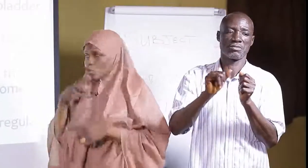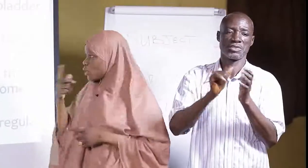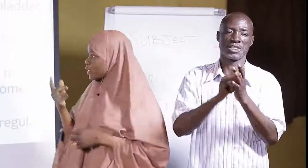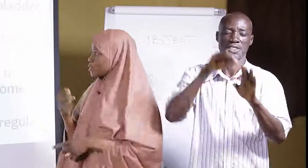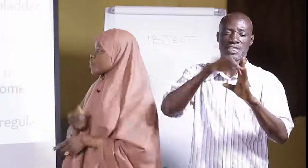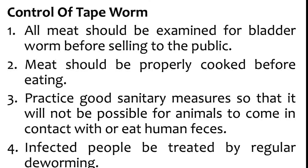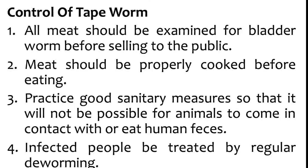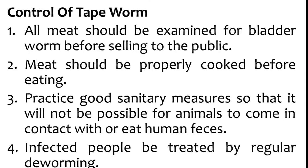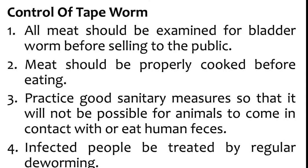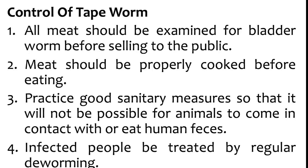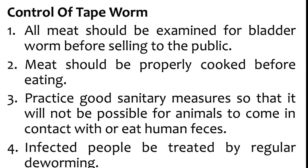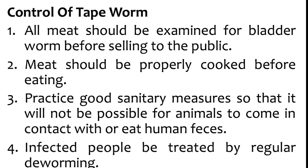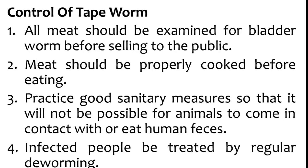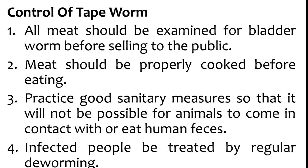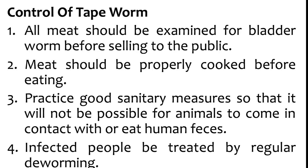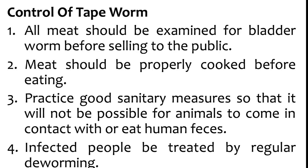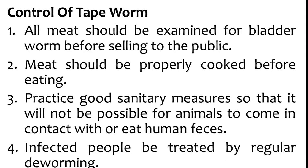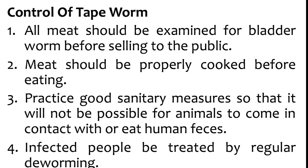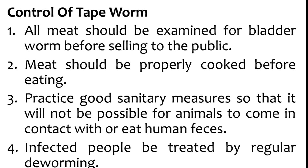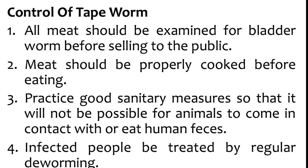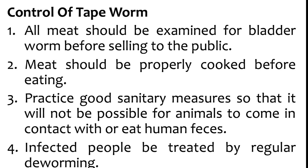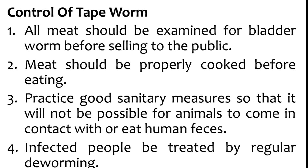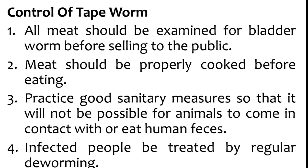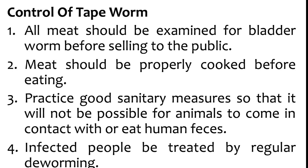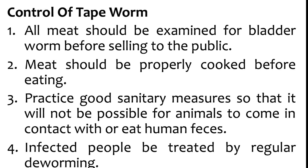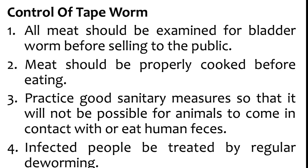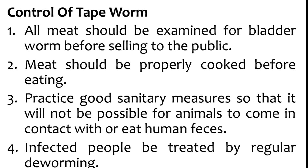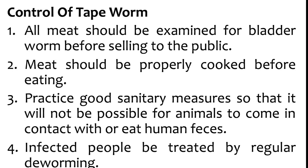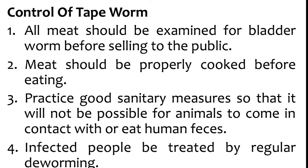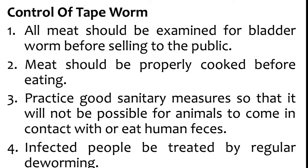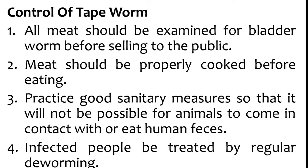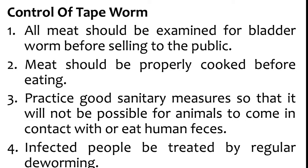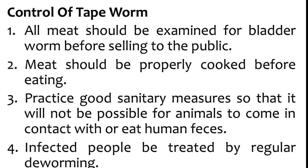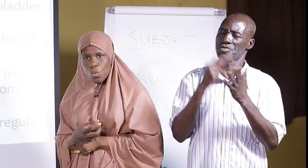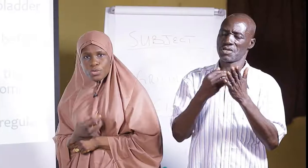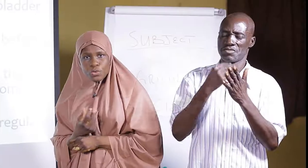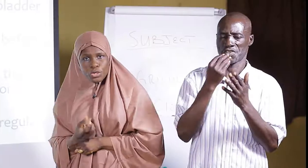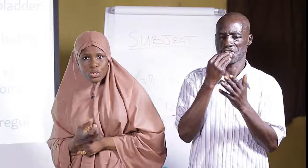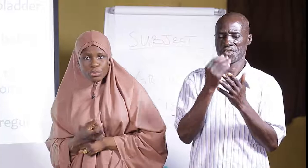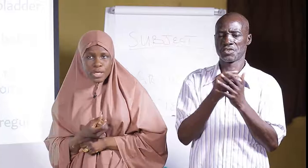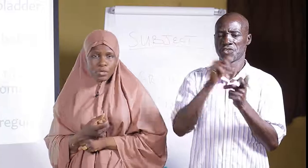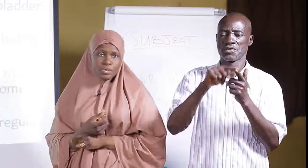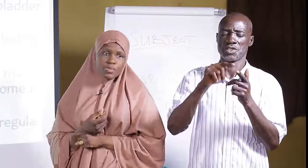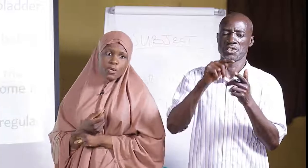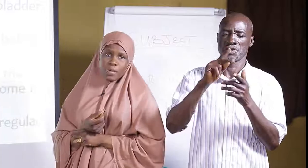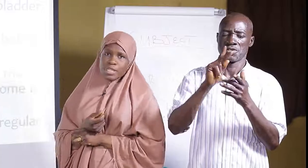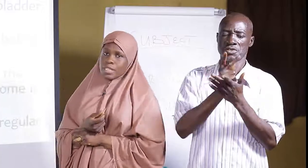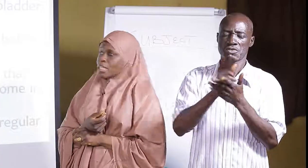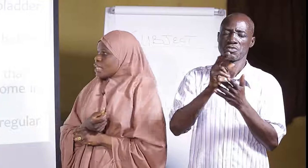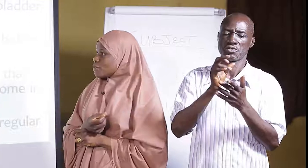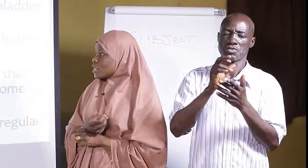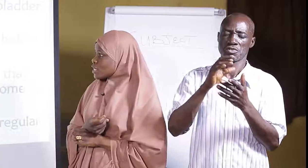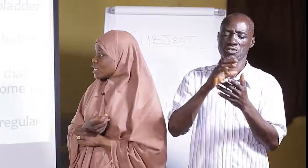it circulates. Secondly, meat should be properly cooked before eating. When you cook your meat